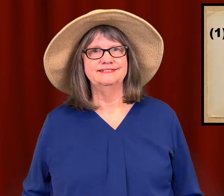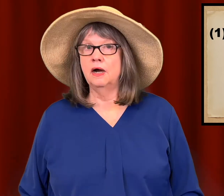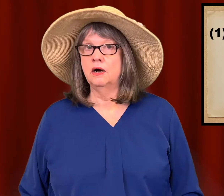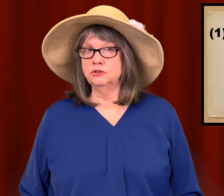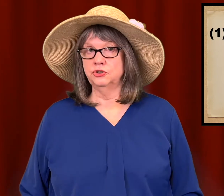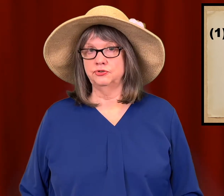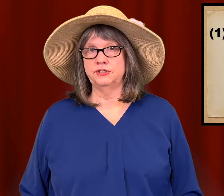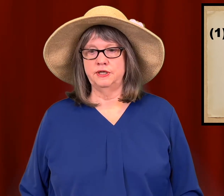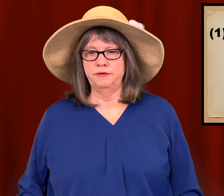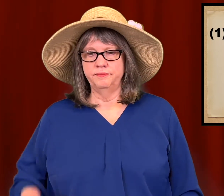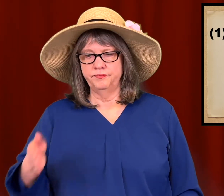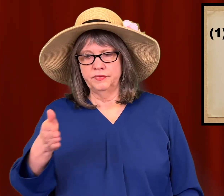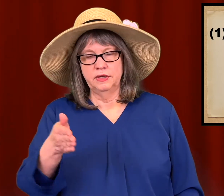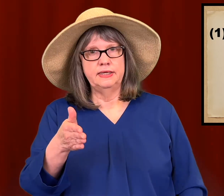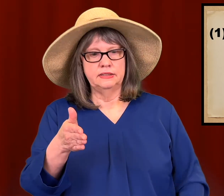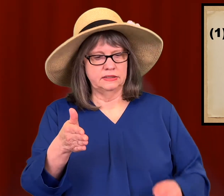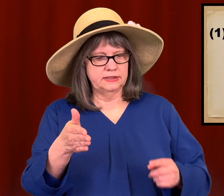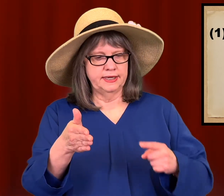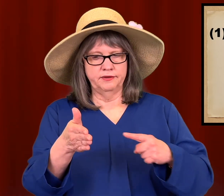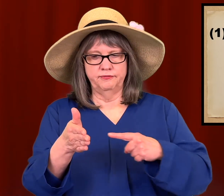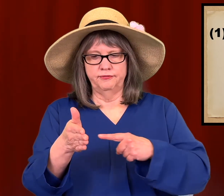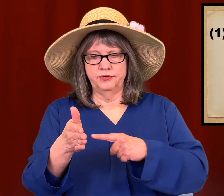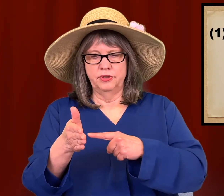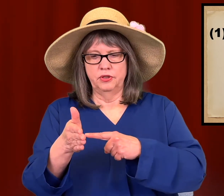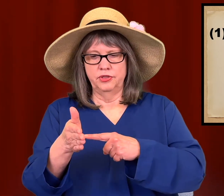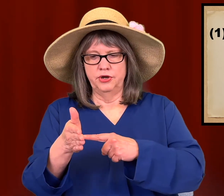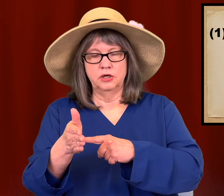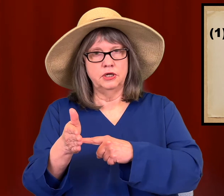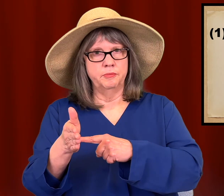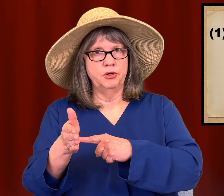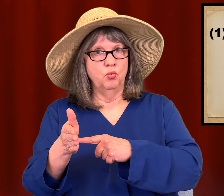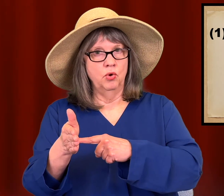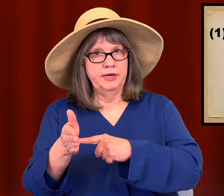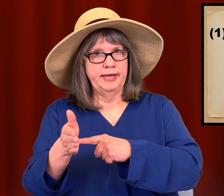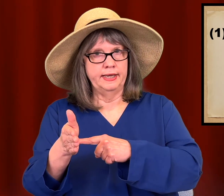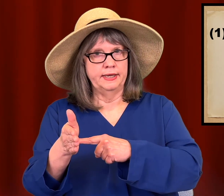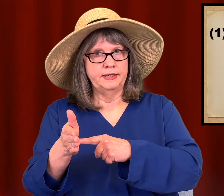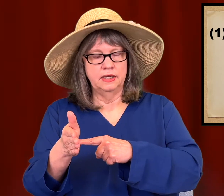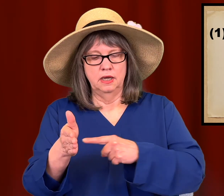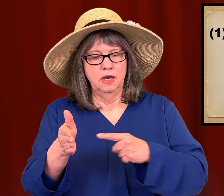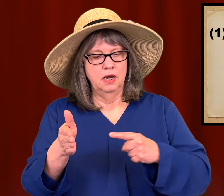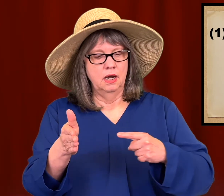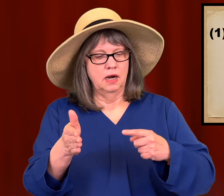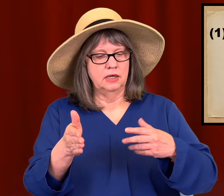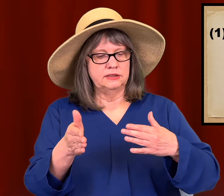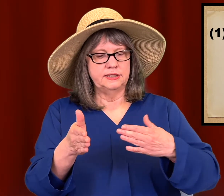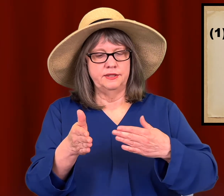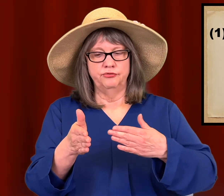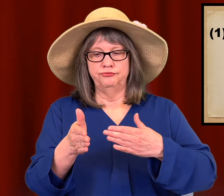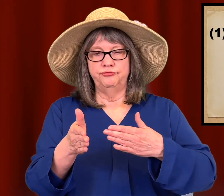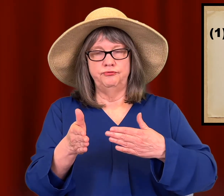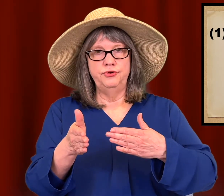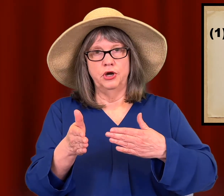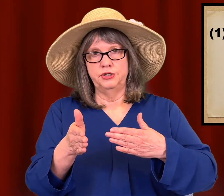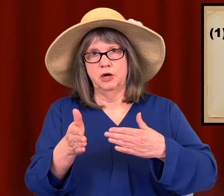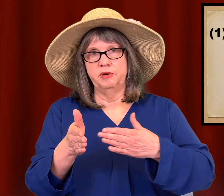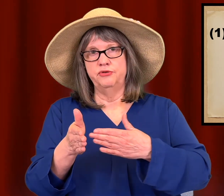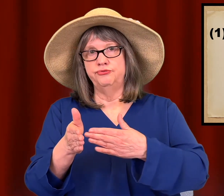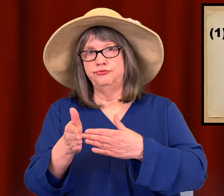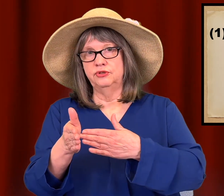I also see, instead of the non-dominant one hand, I see the non-dominant